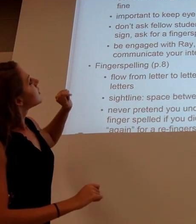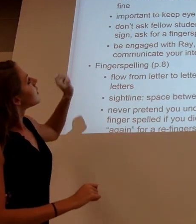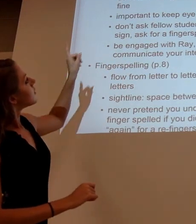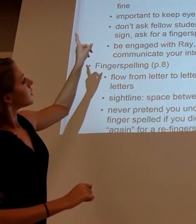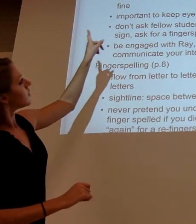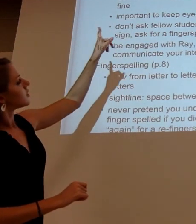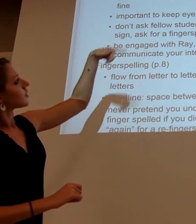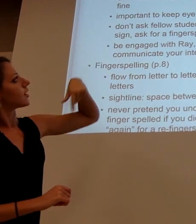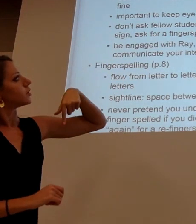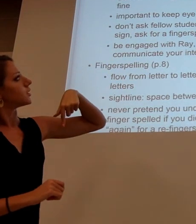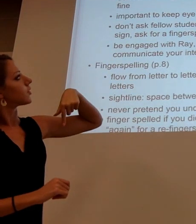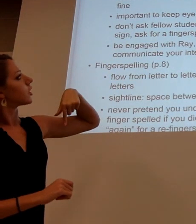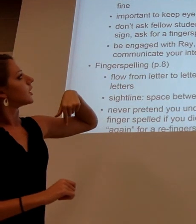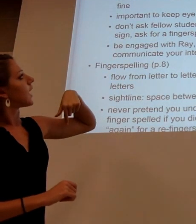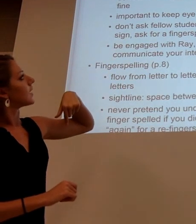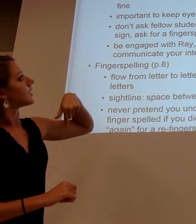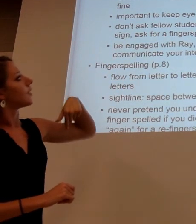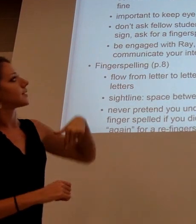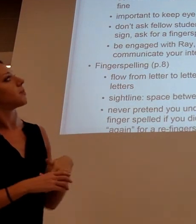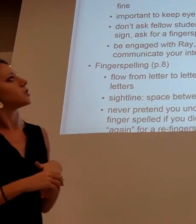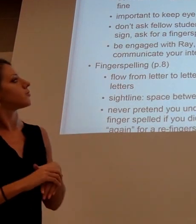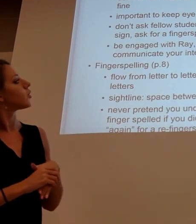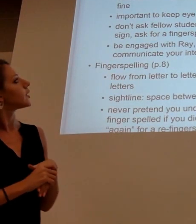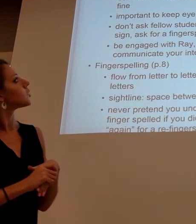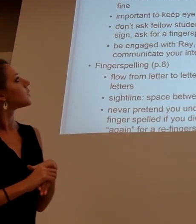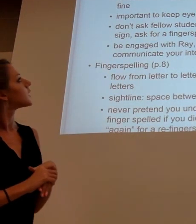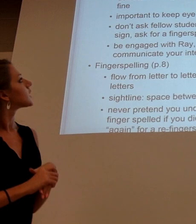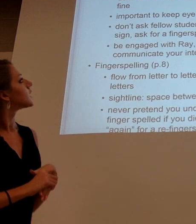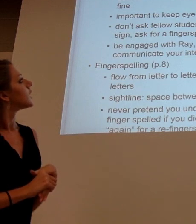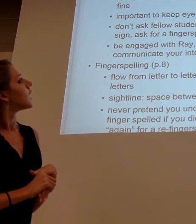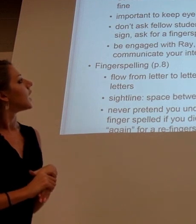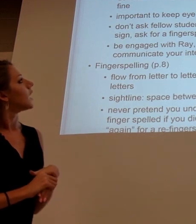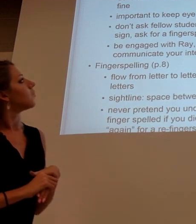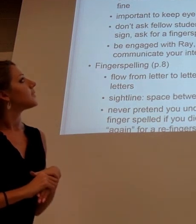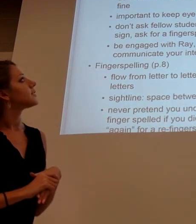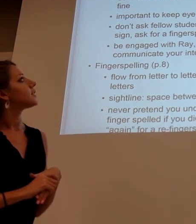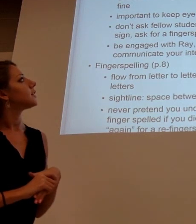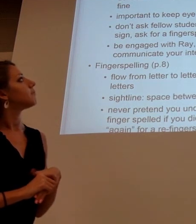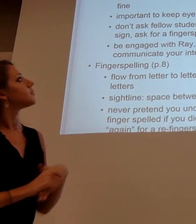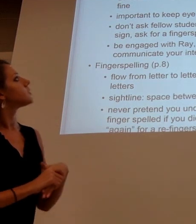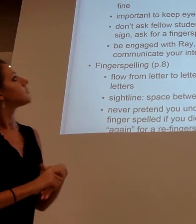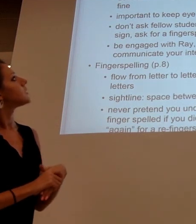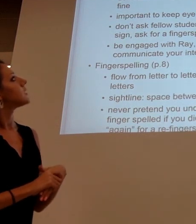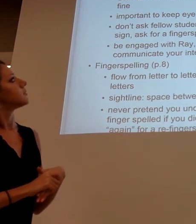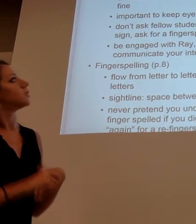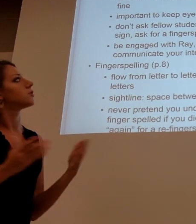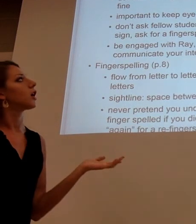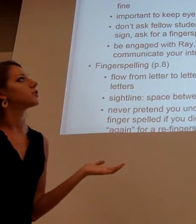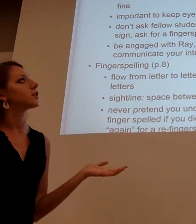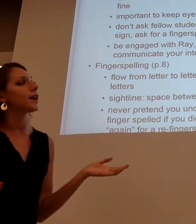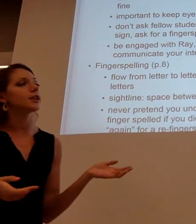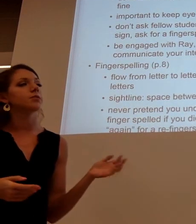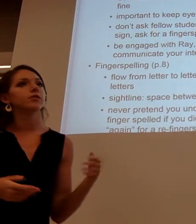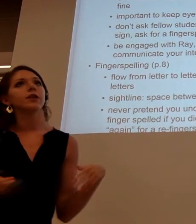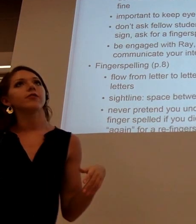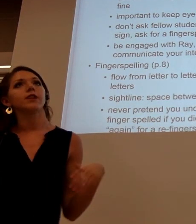non-indented. So the strategies for learning ASL, that's on page 4 in your book. Basically, it's just these things. Don't talk during class, before and after